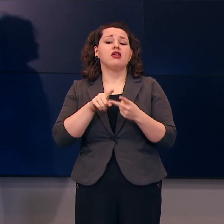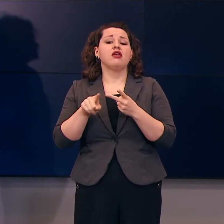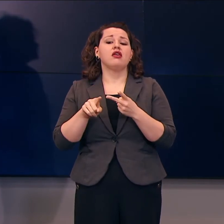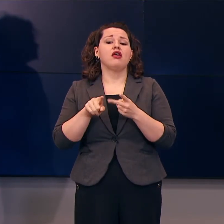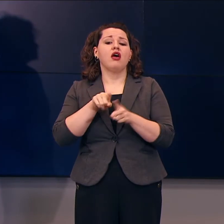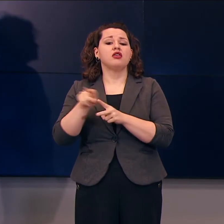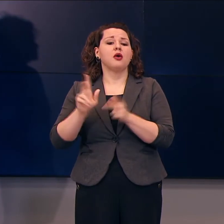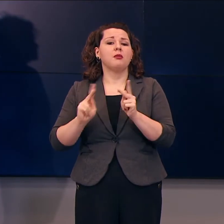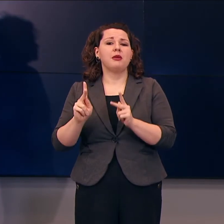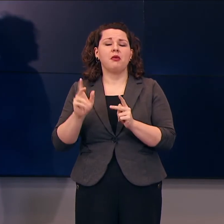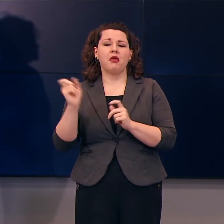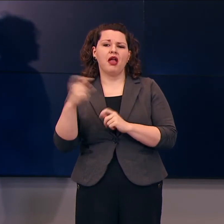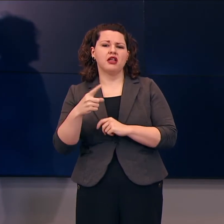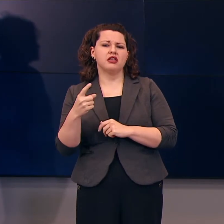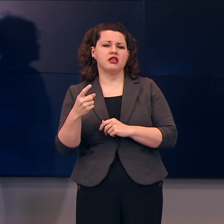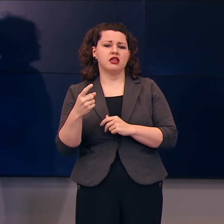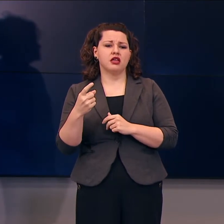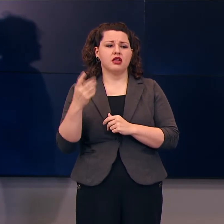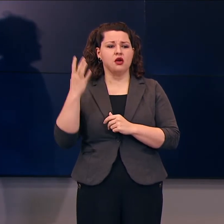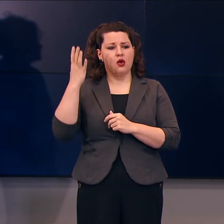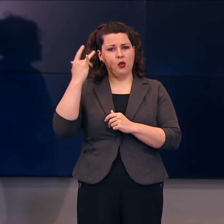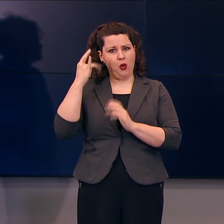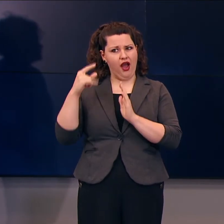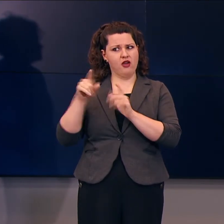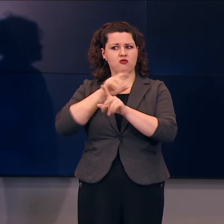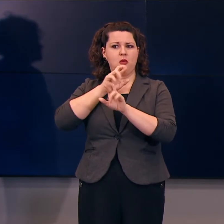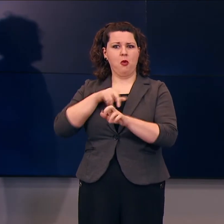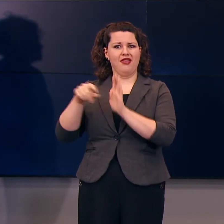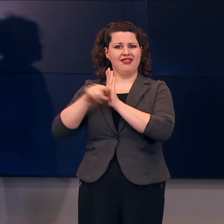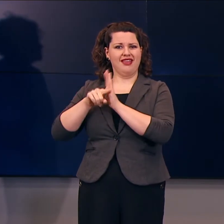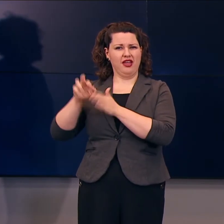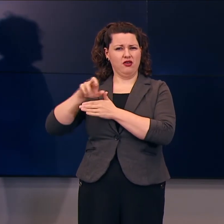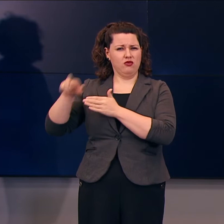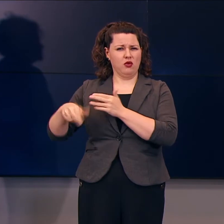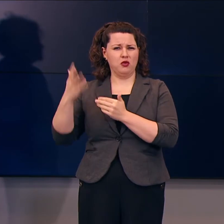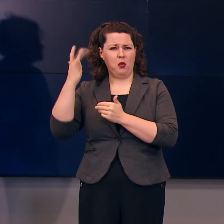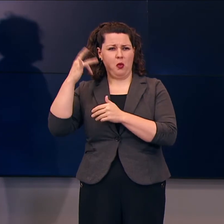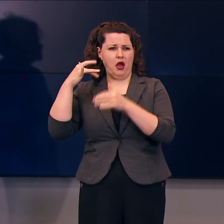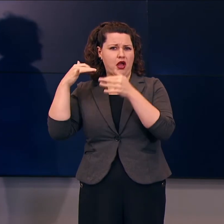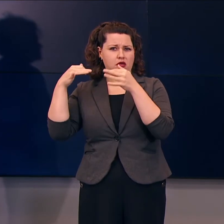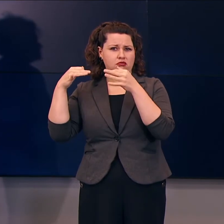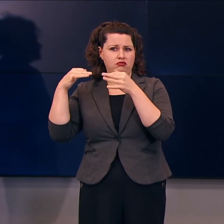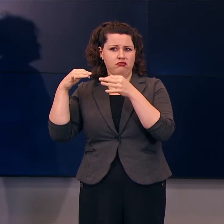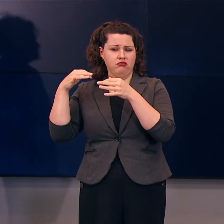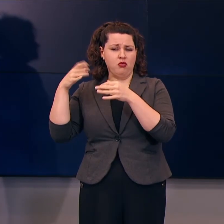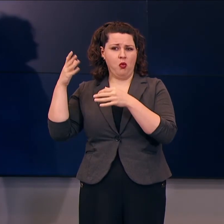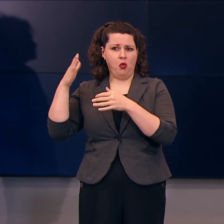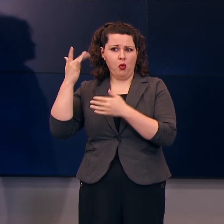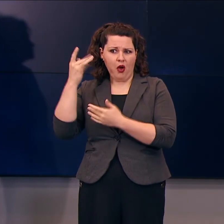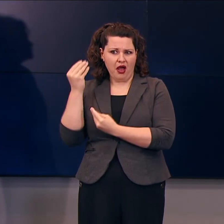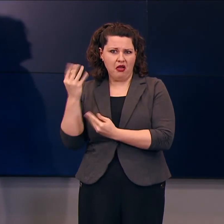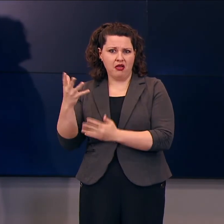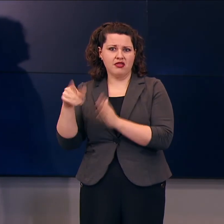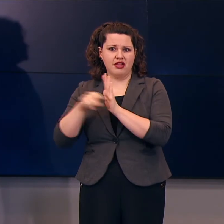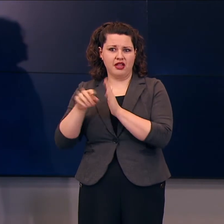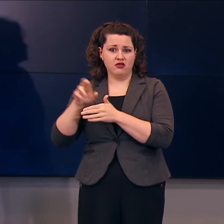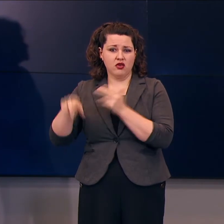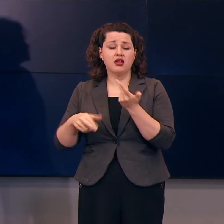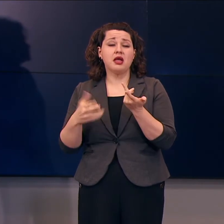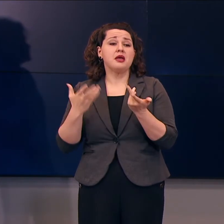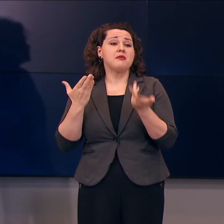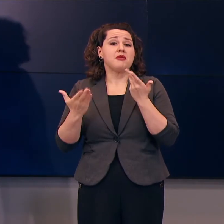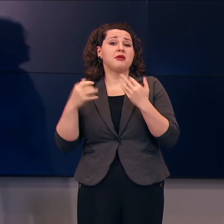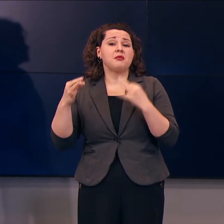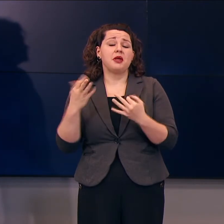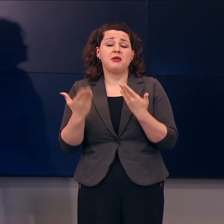some questions about why negative tests are being reported. So could you explain that and talk about if there are any false